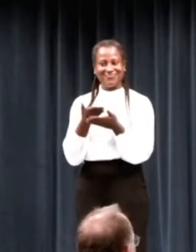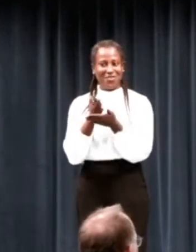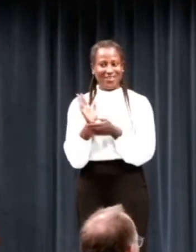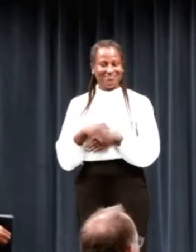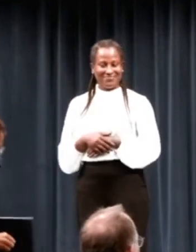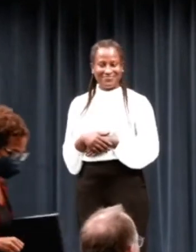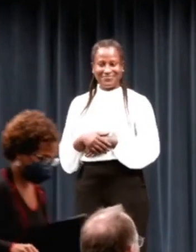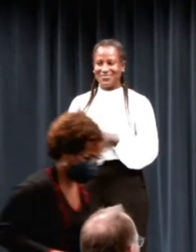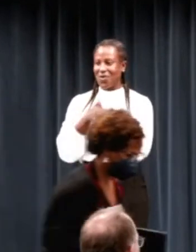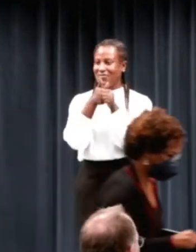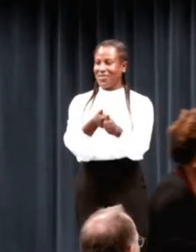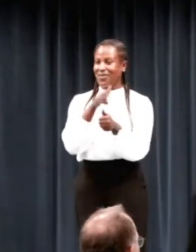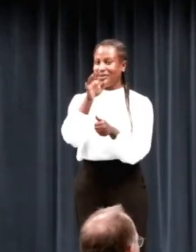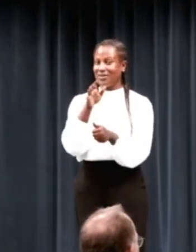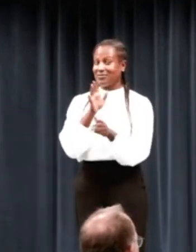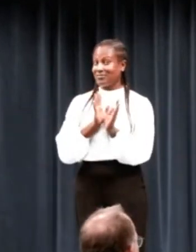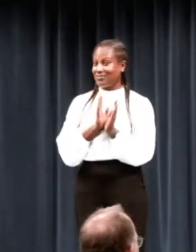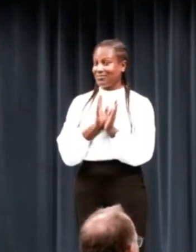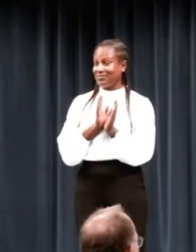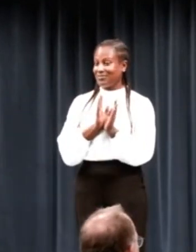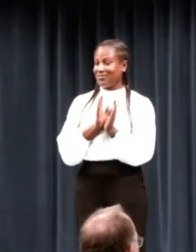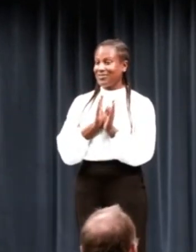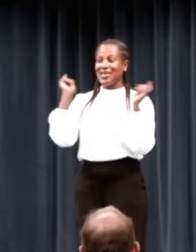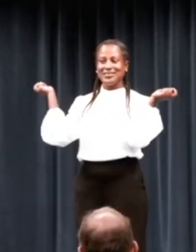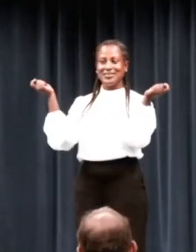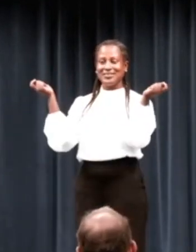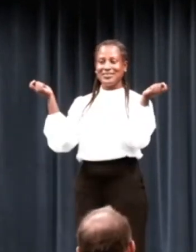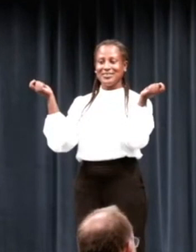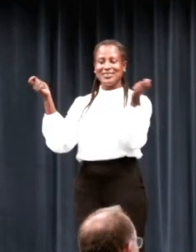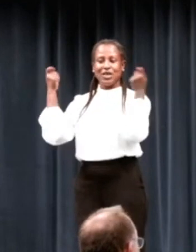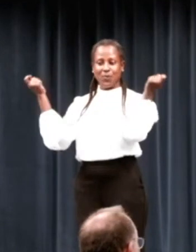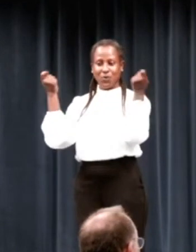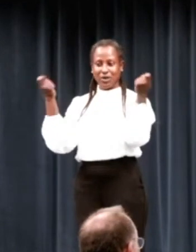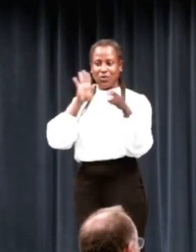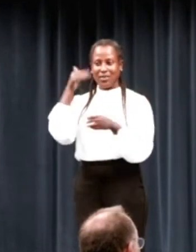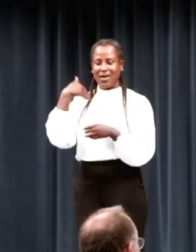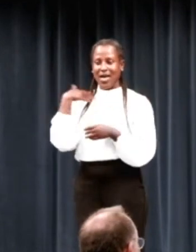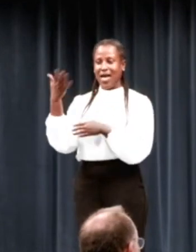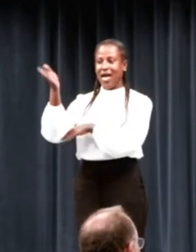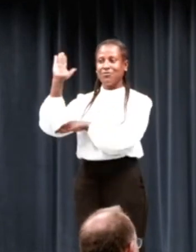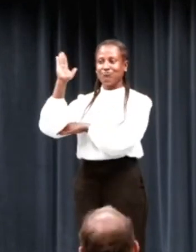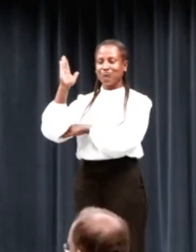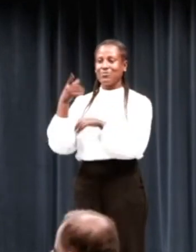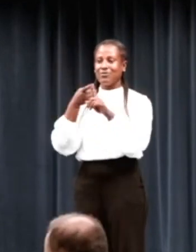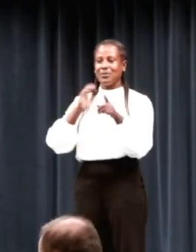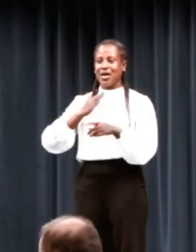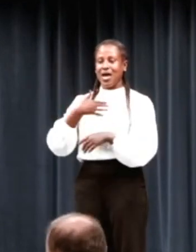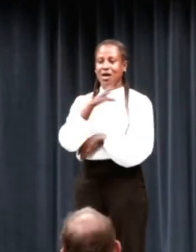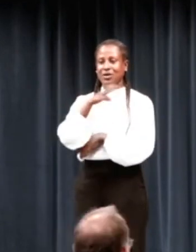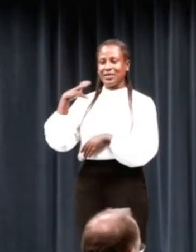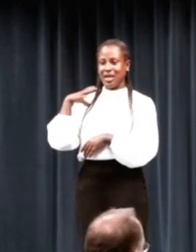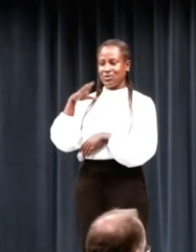So following the actual swearing in, we will have remarks by our very own County